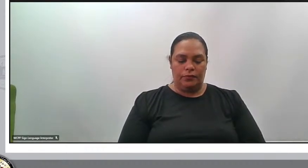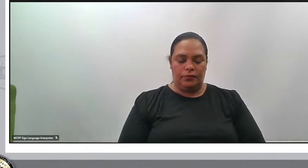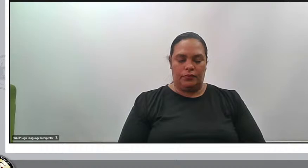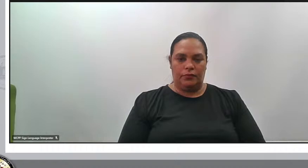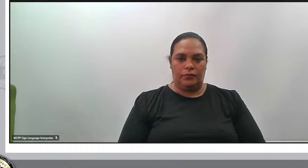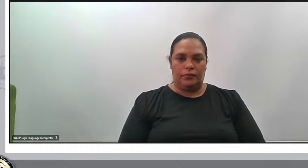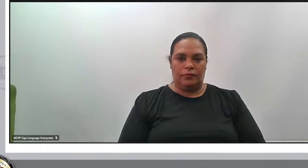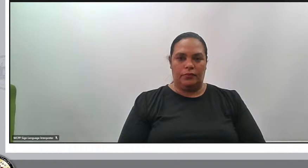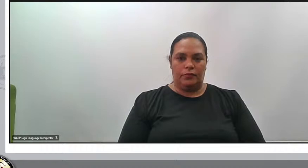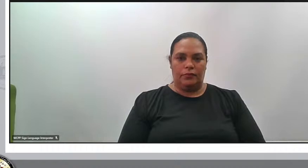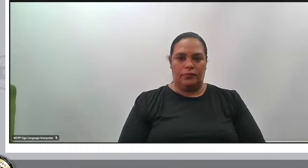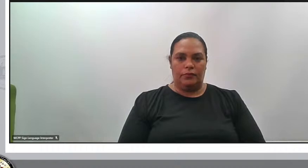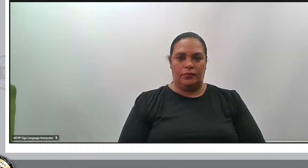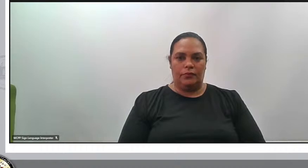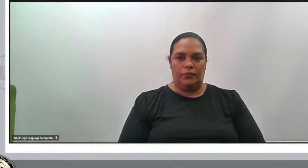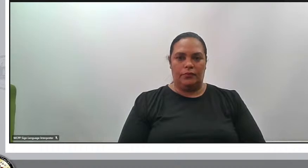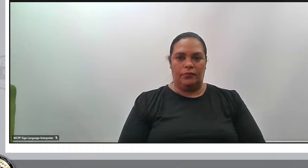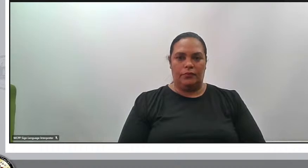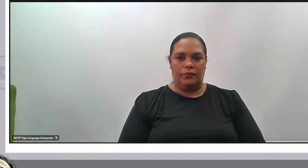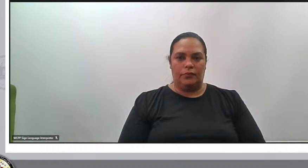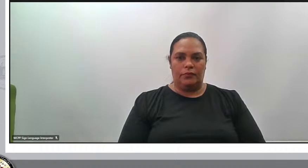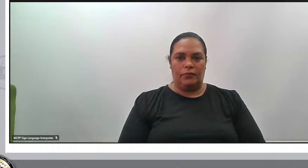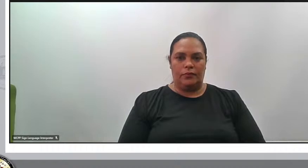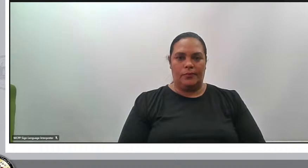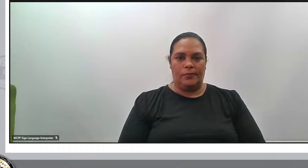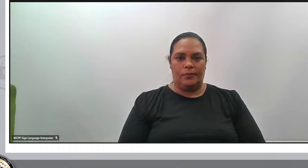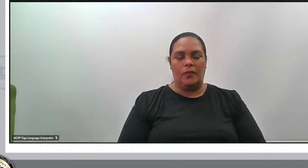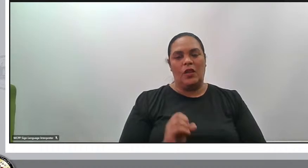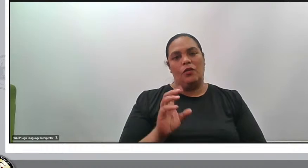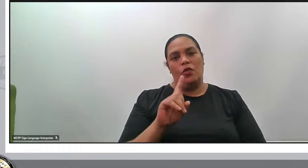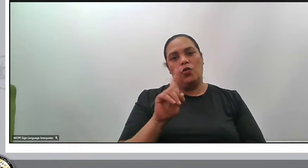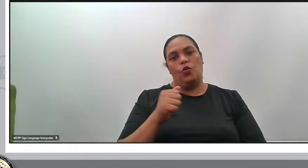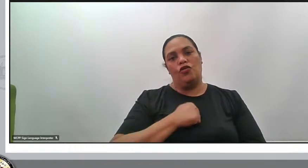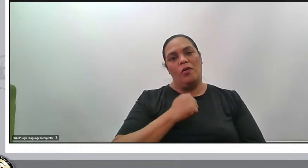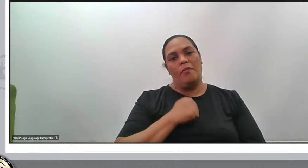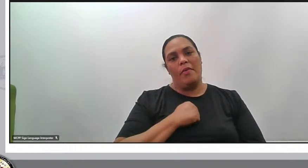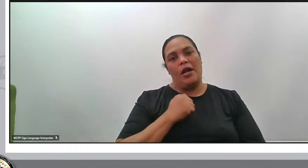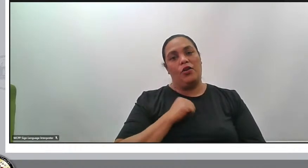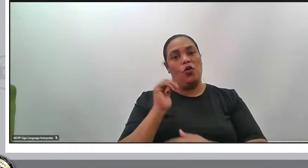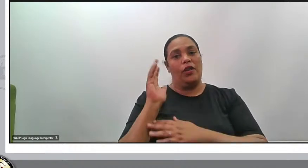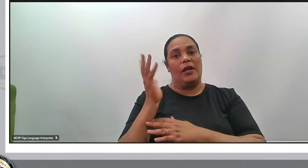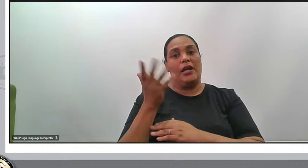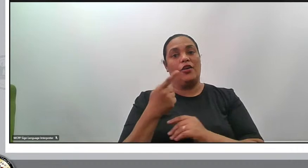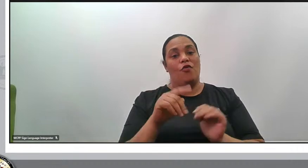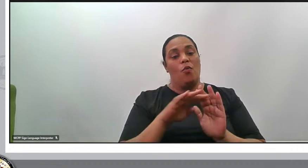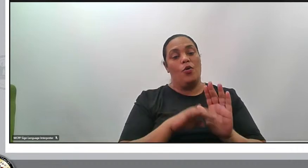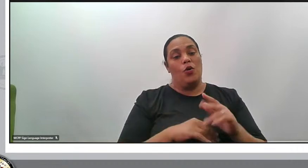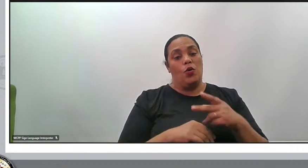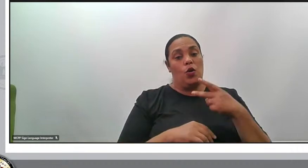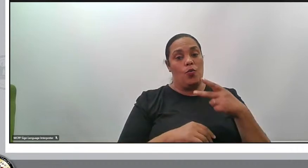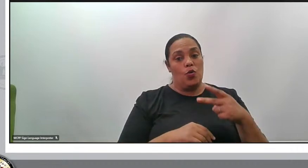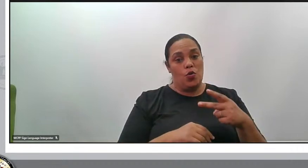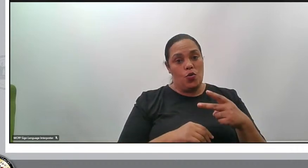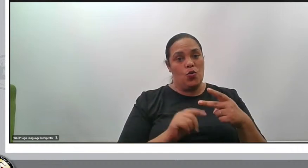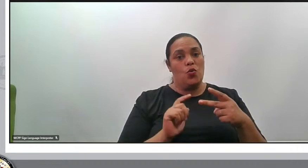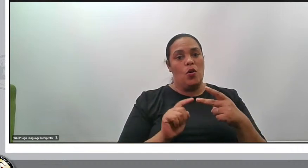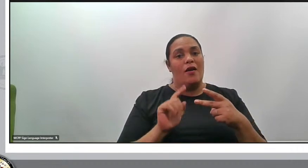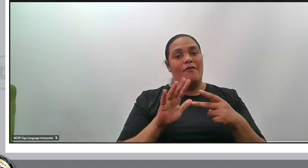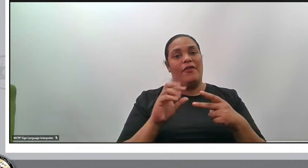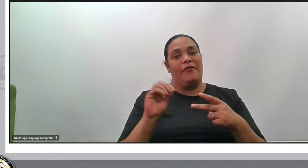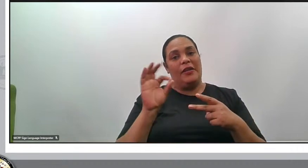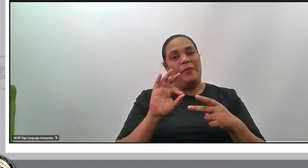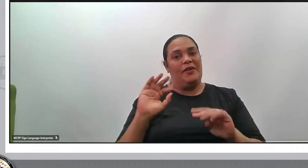There we go. Sorry, I just wanted to get the background noise off. Okay, so my question is on the catering for program two. there's a